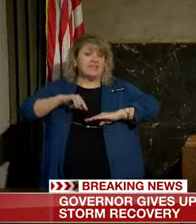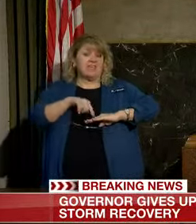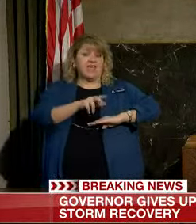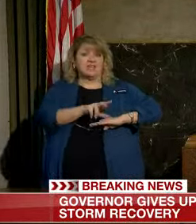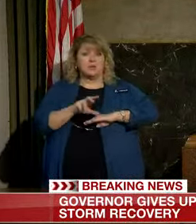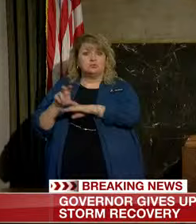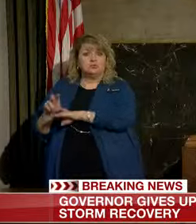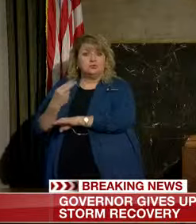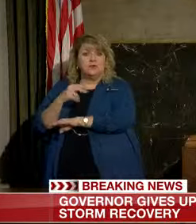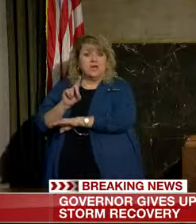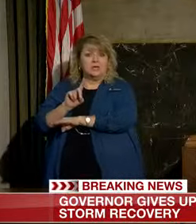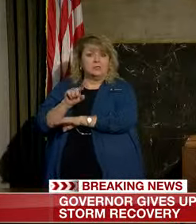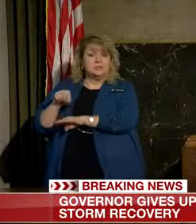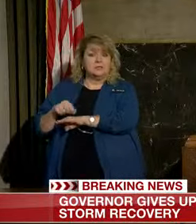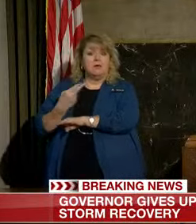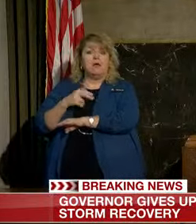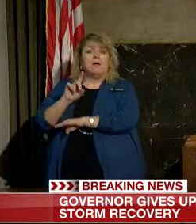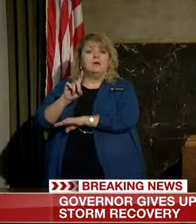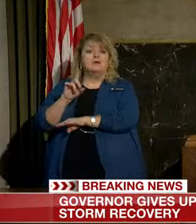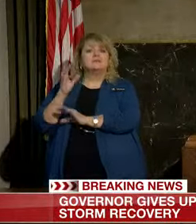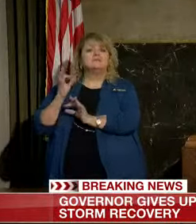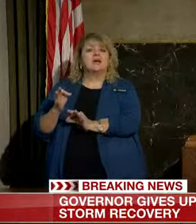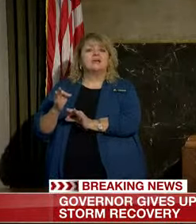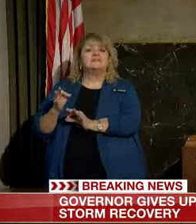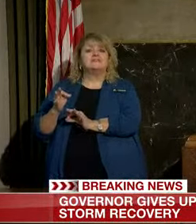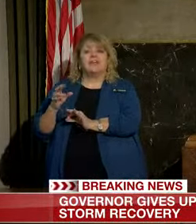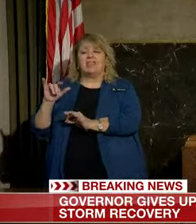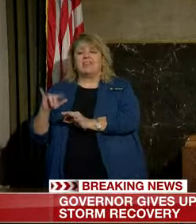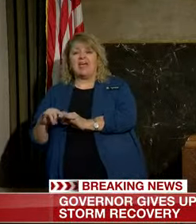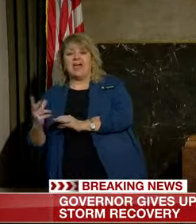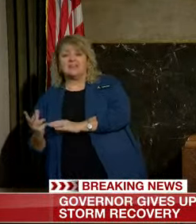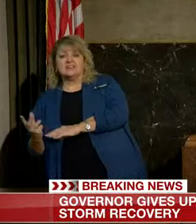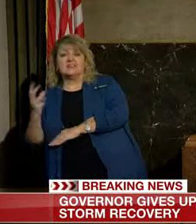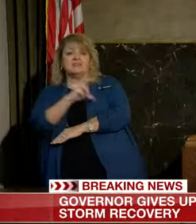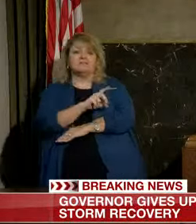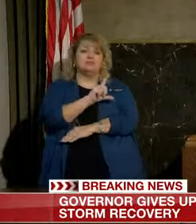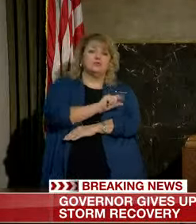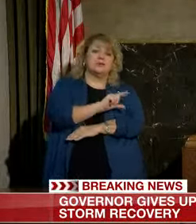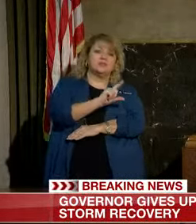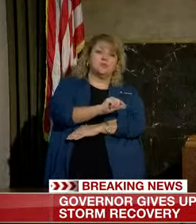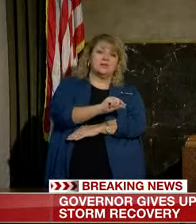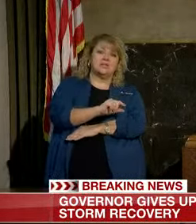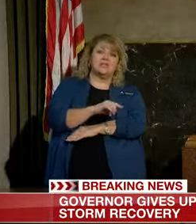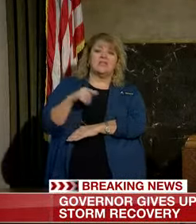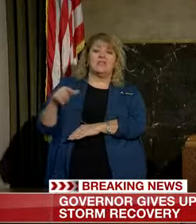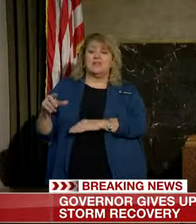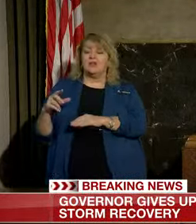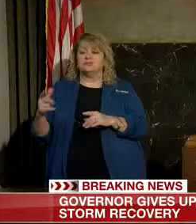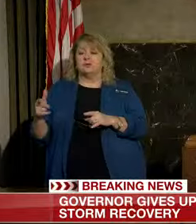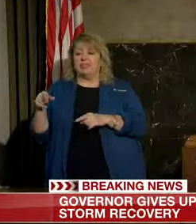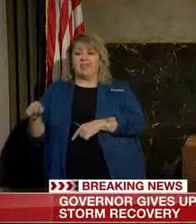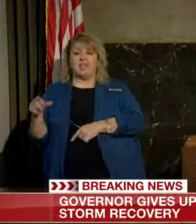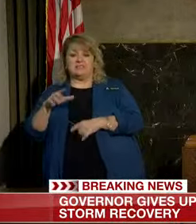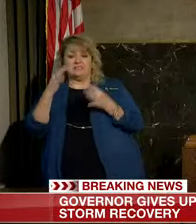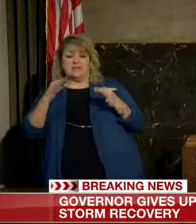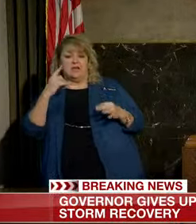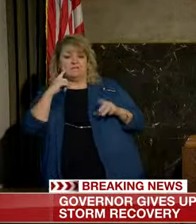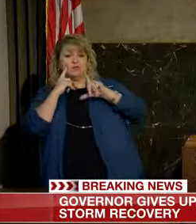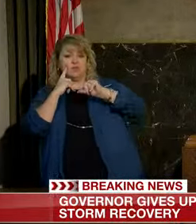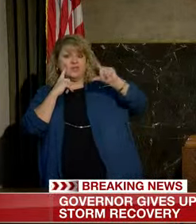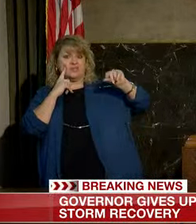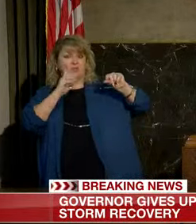then determines how much of that will in fact be applied to 2020, and of that amount, how much will come to Louisiana. And they have 30 days from